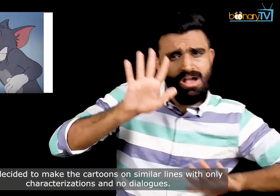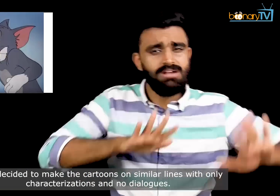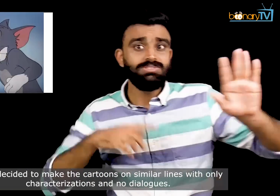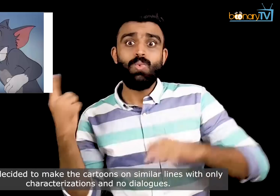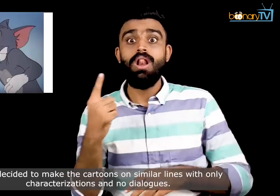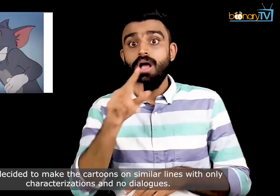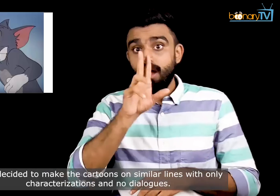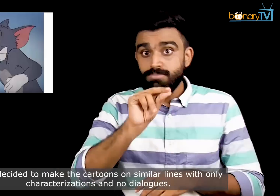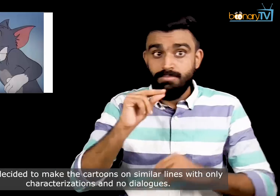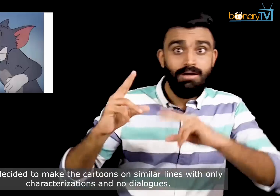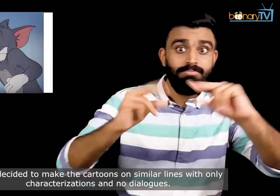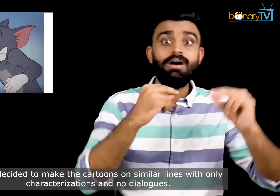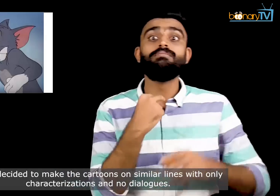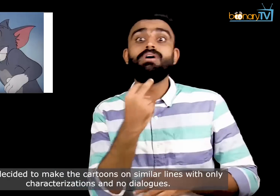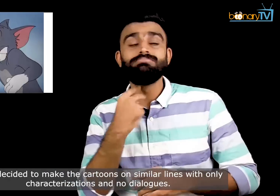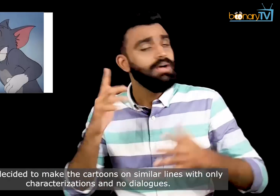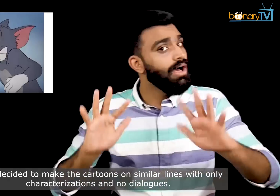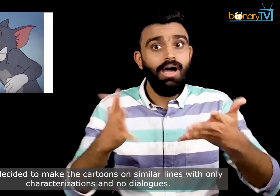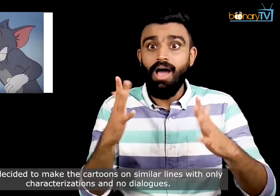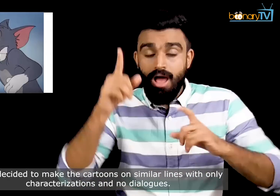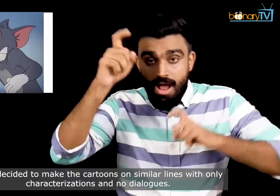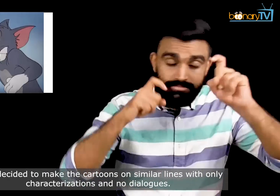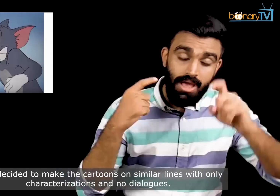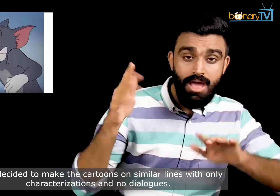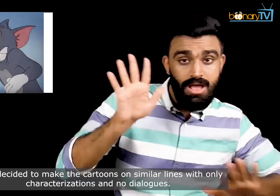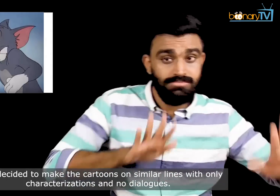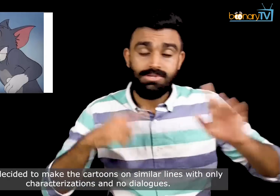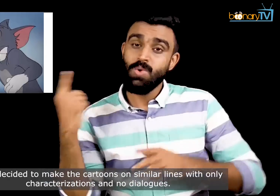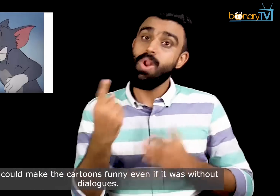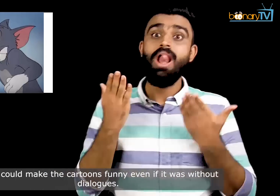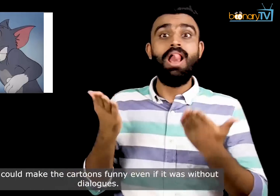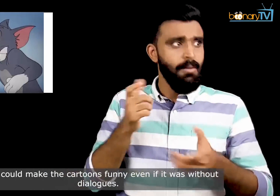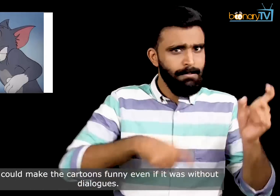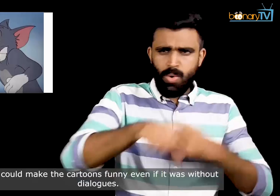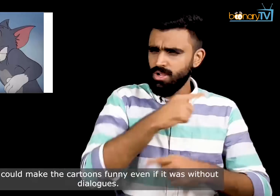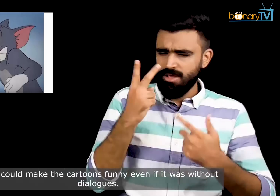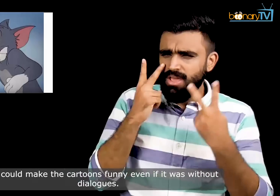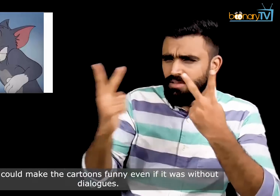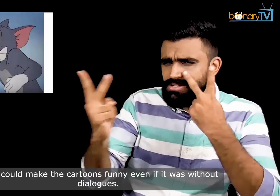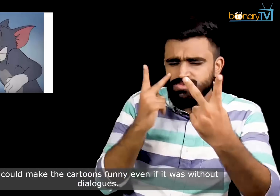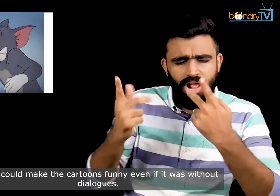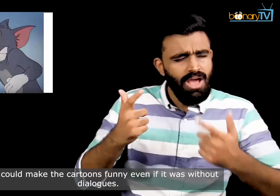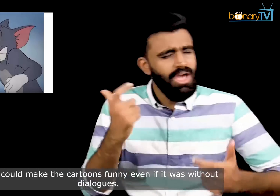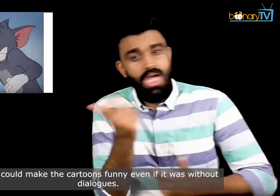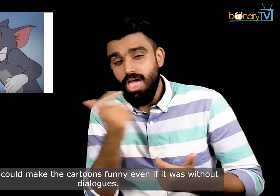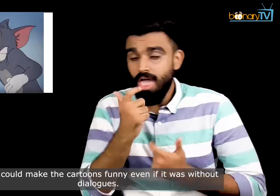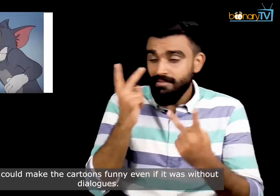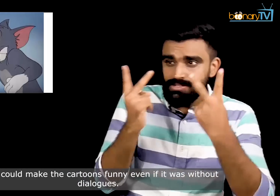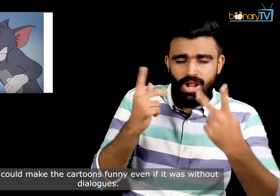with only characterizations and no dialogues. They could make the cartoons funny even if